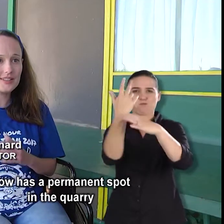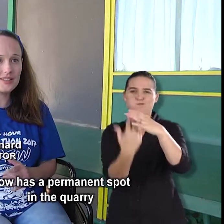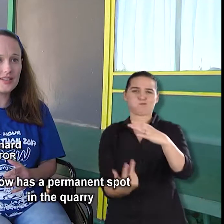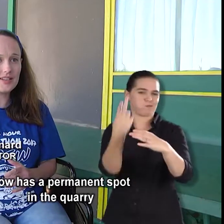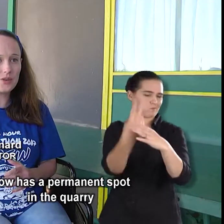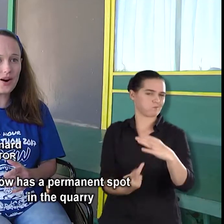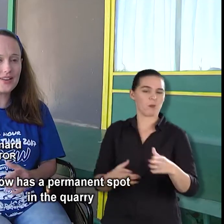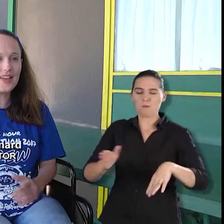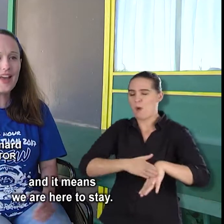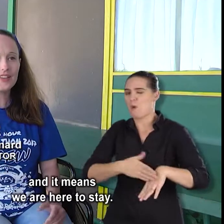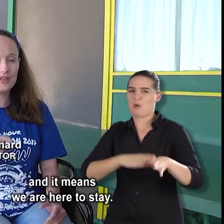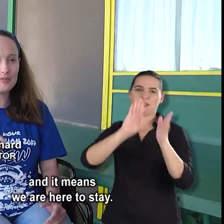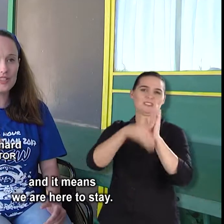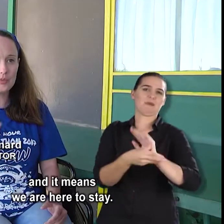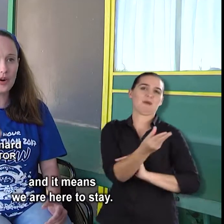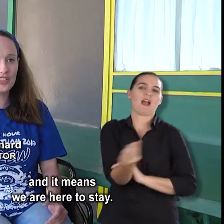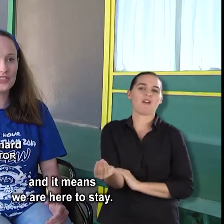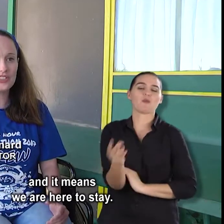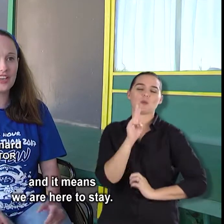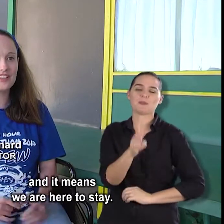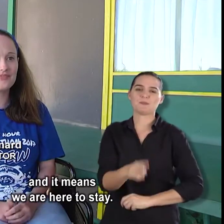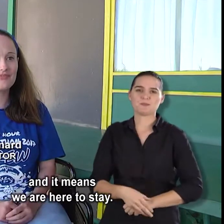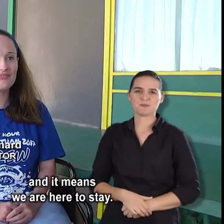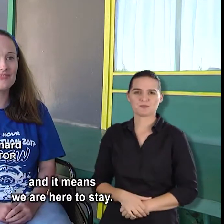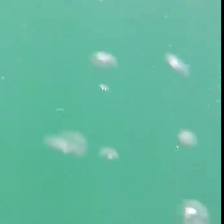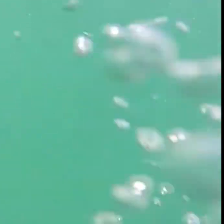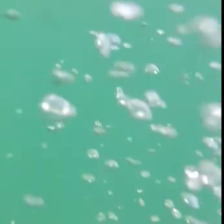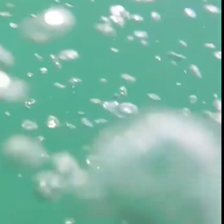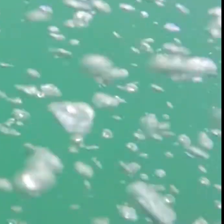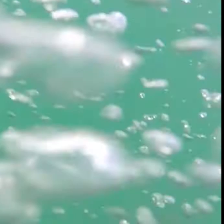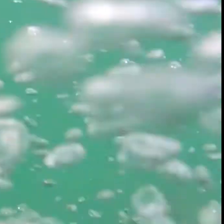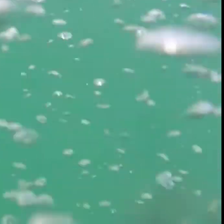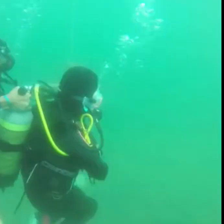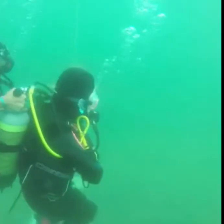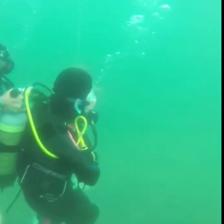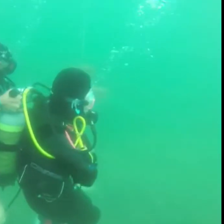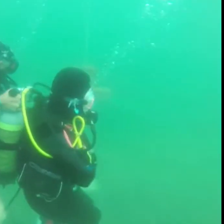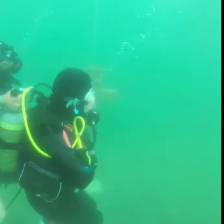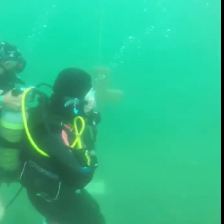in the quarry, and it means we are here to stay.